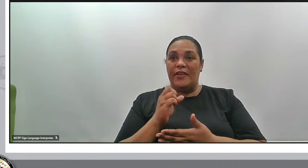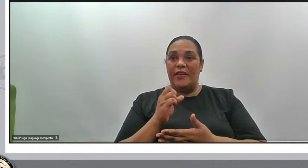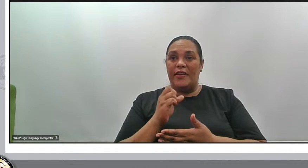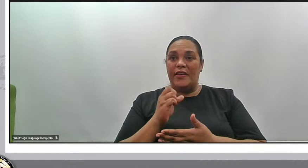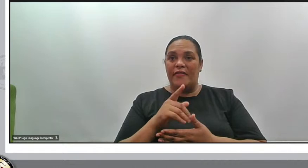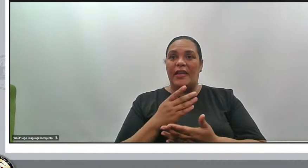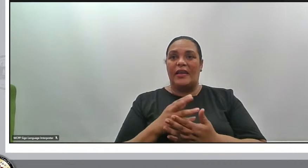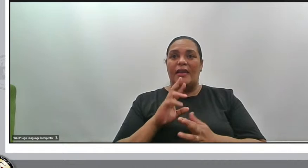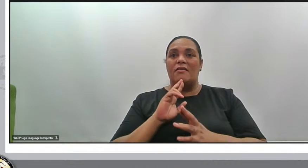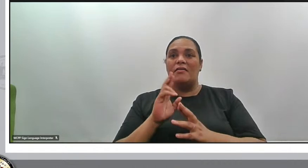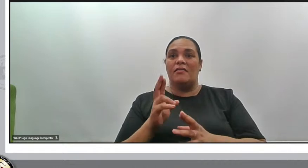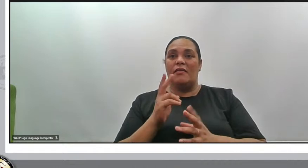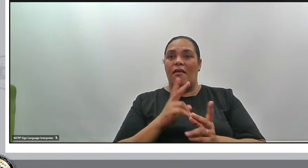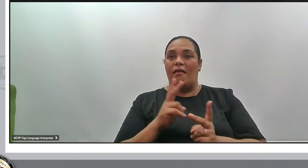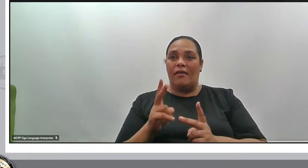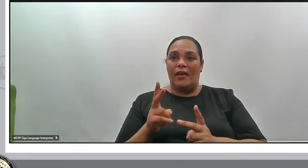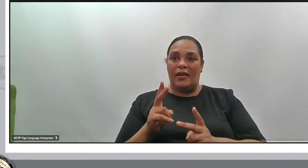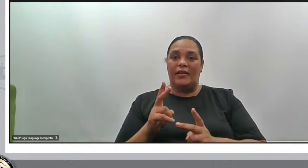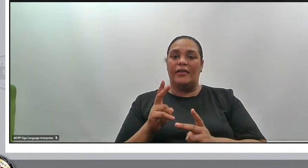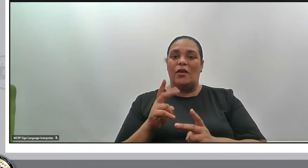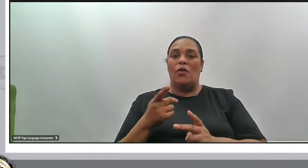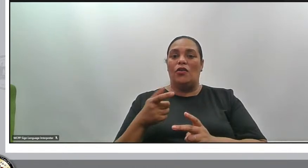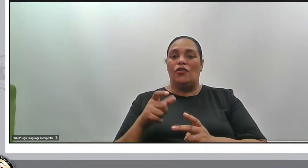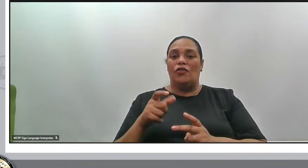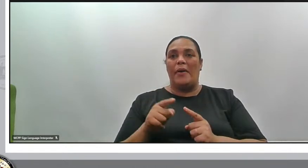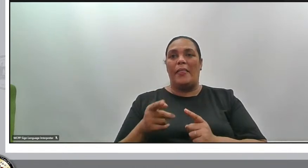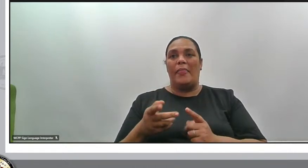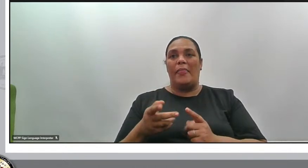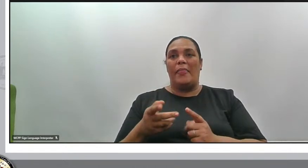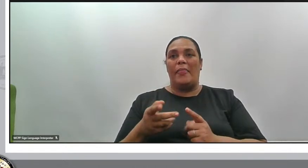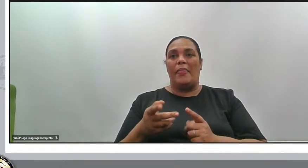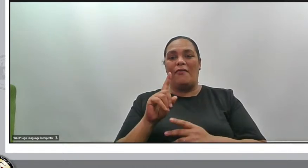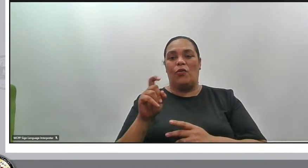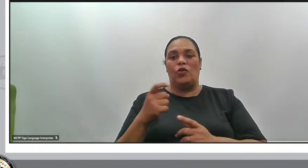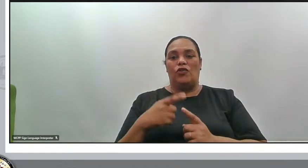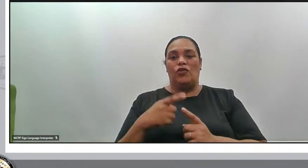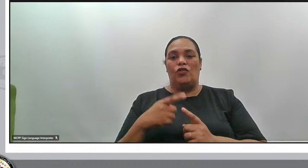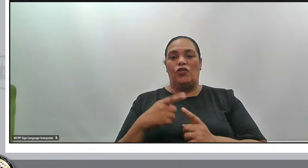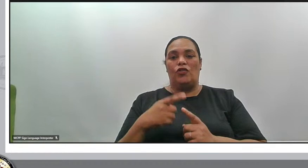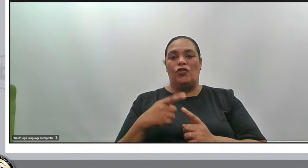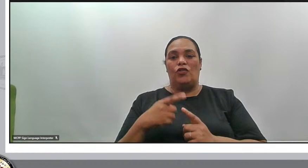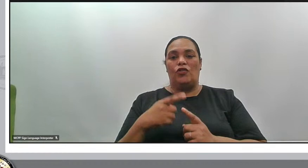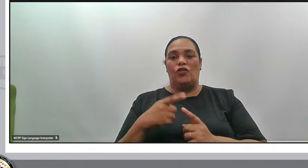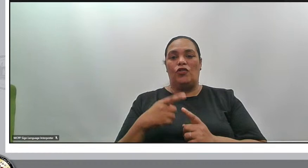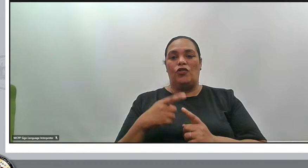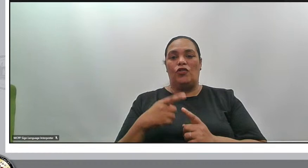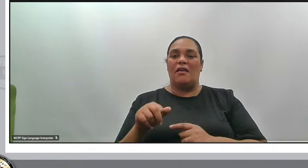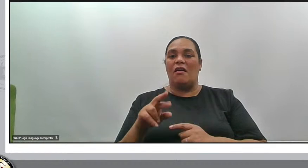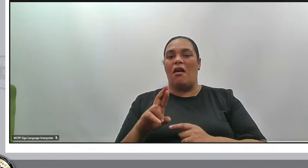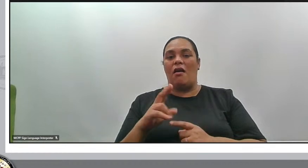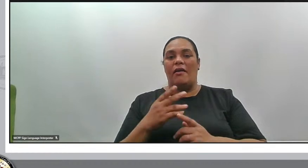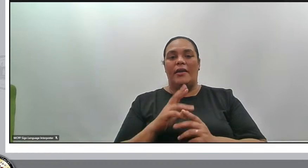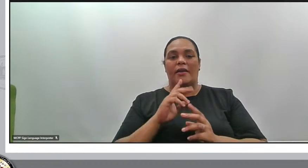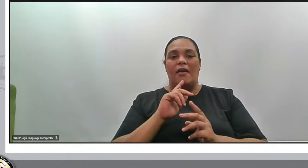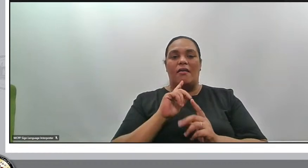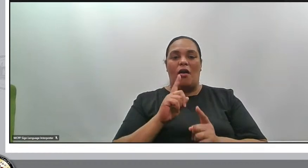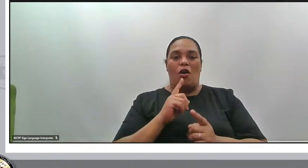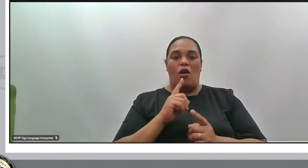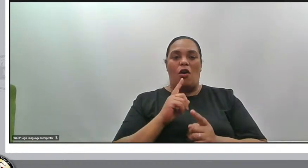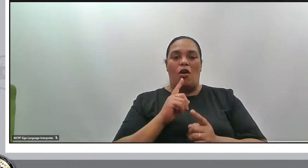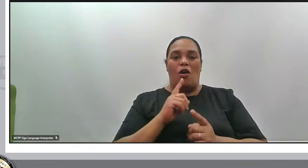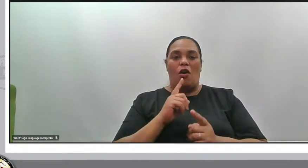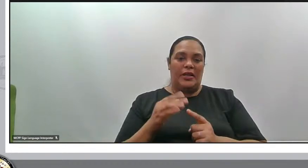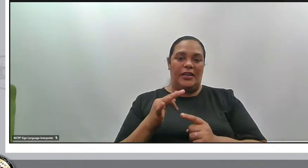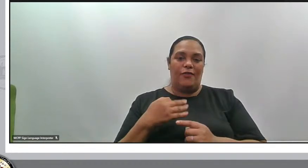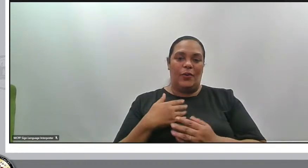could repeat that particular question, Chair. And I think that may be a question for Mr. Stricker to answer. But if we could